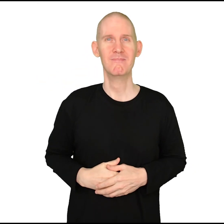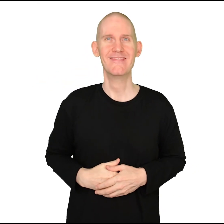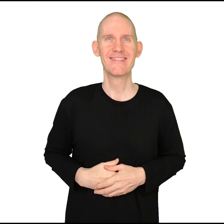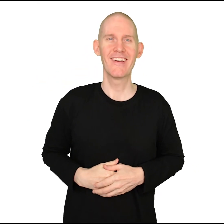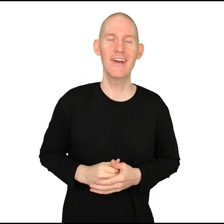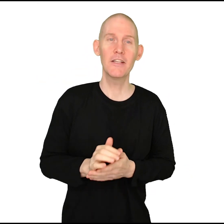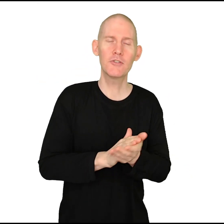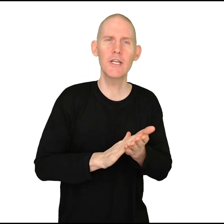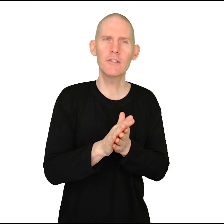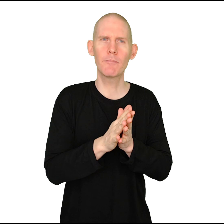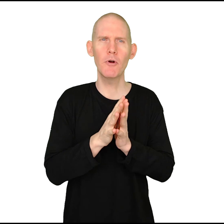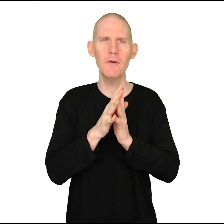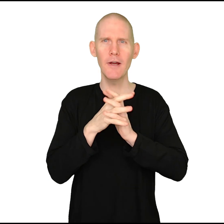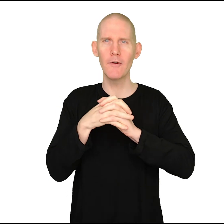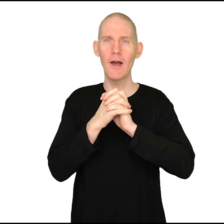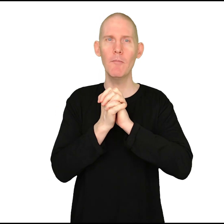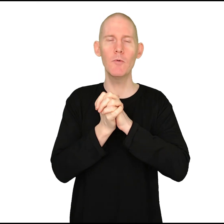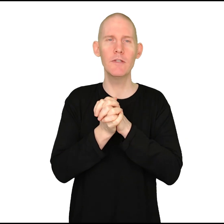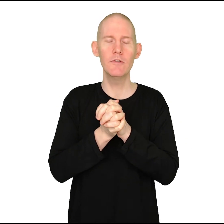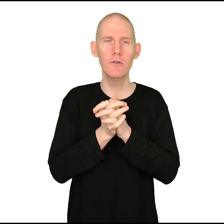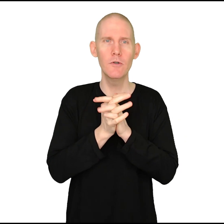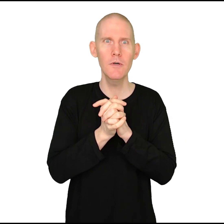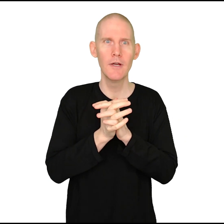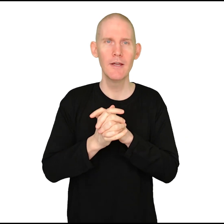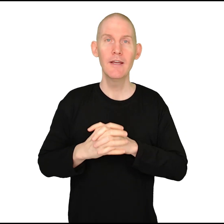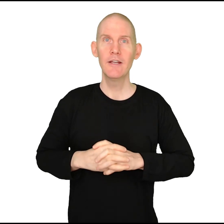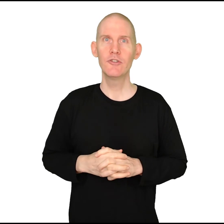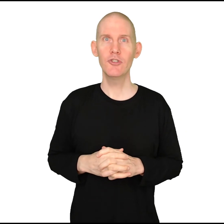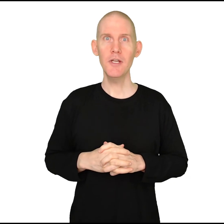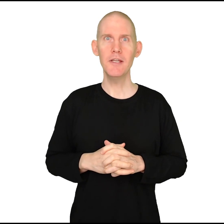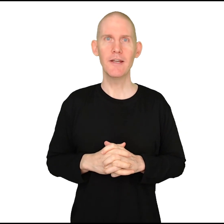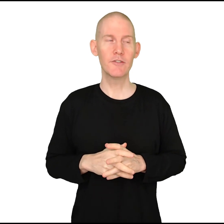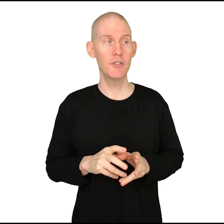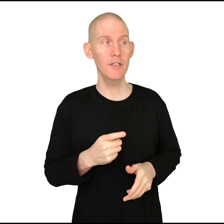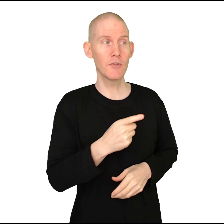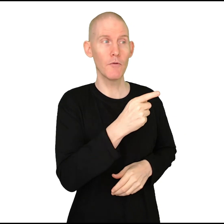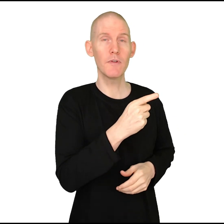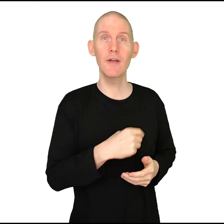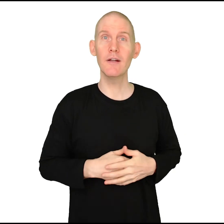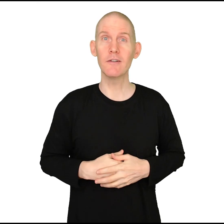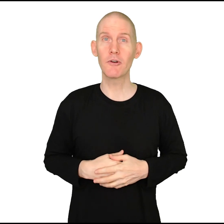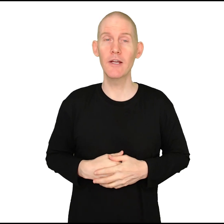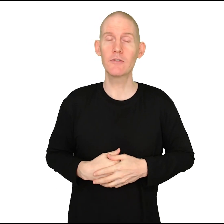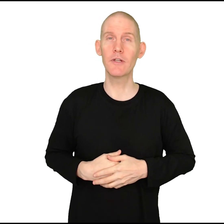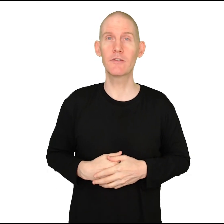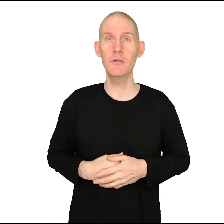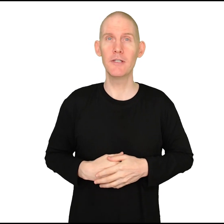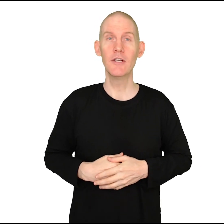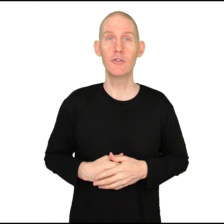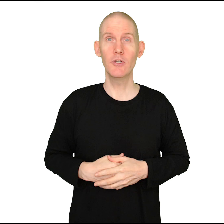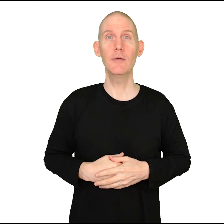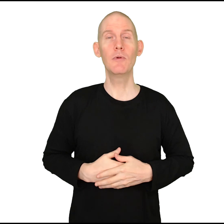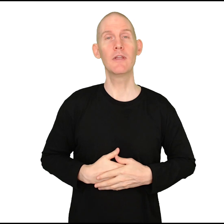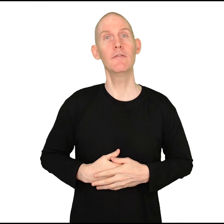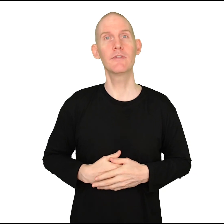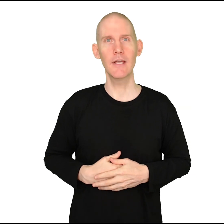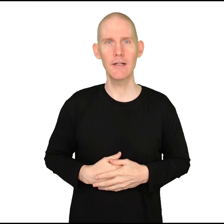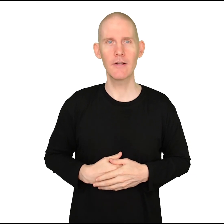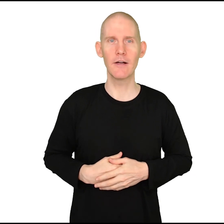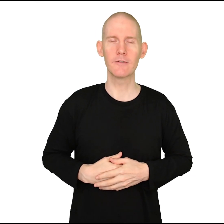All right, let's change the pronoun. How about we do she, and she is over there, okay? So let's do it. She believes Santa Claus.